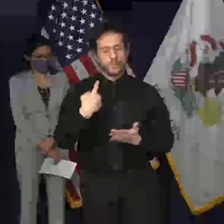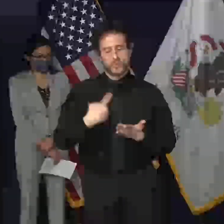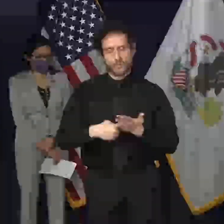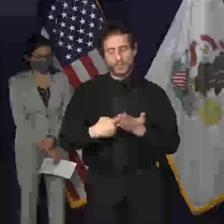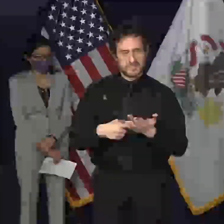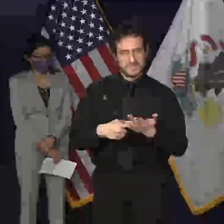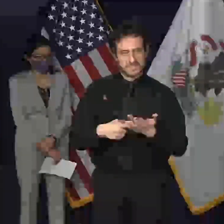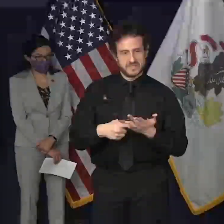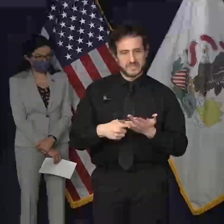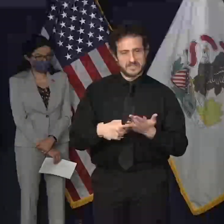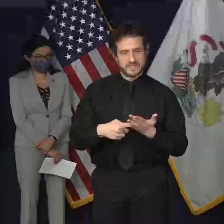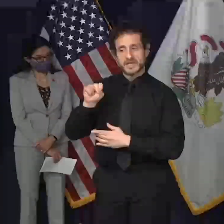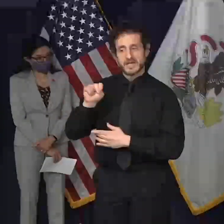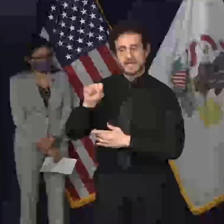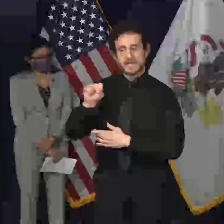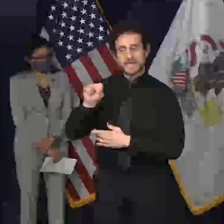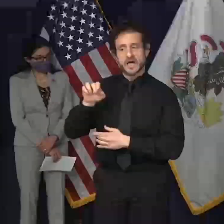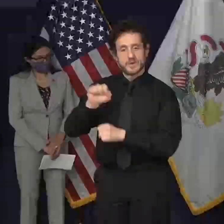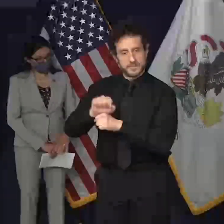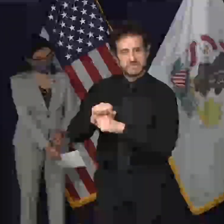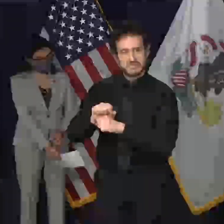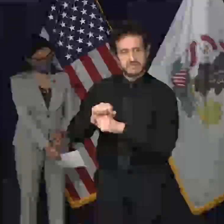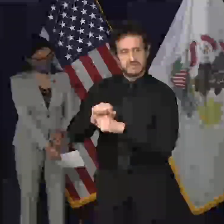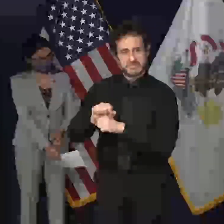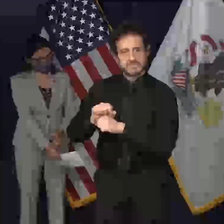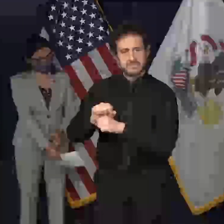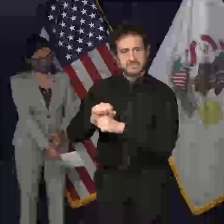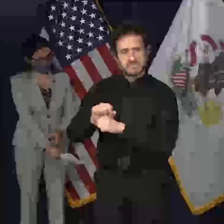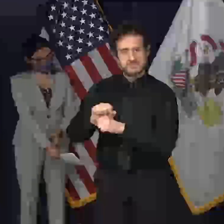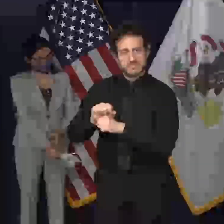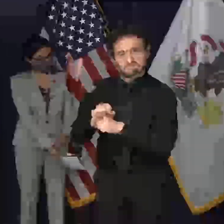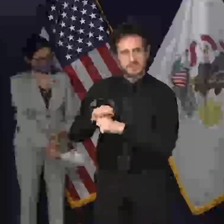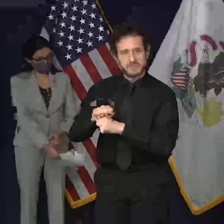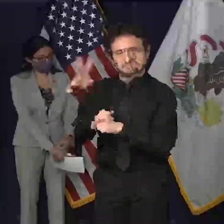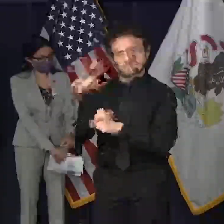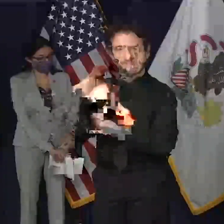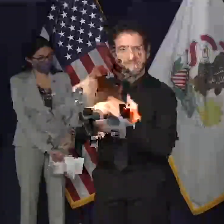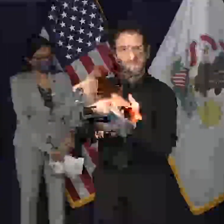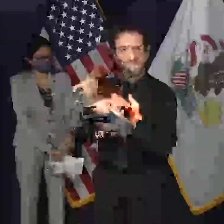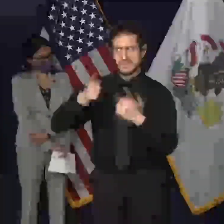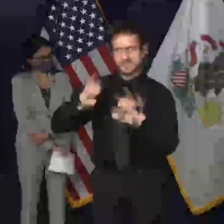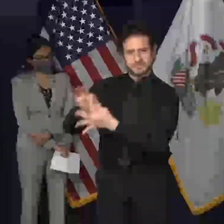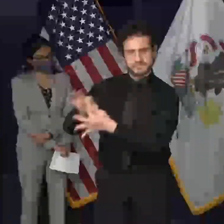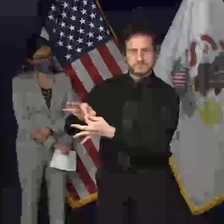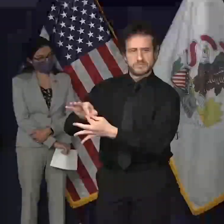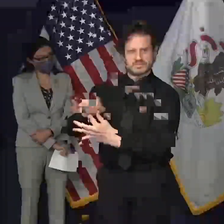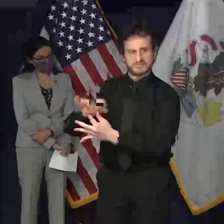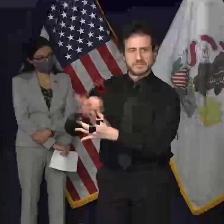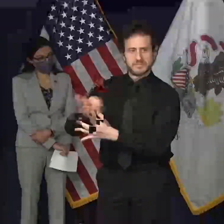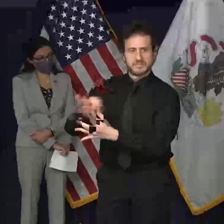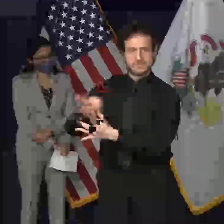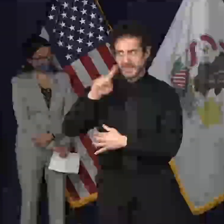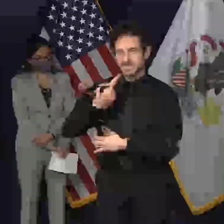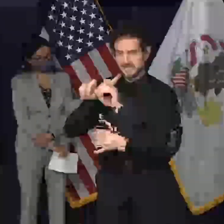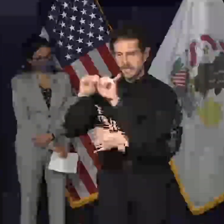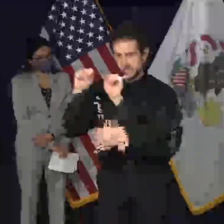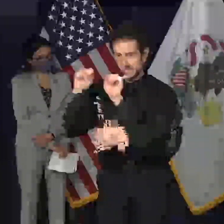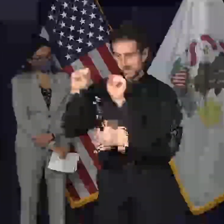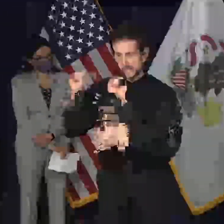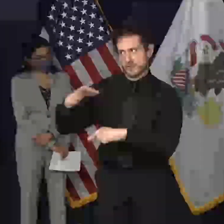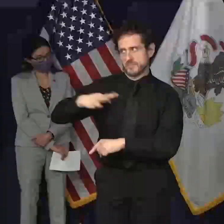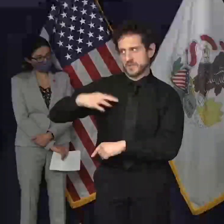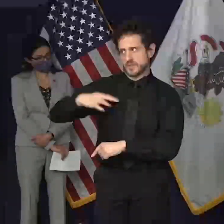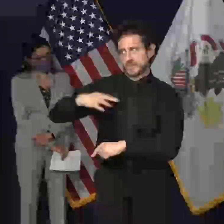have a complete presentation so people can see what's being done. And, you know, in terms of people trying to